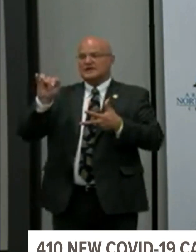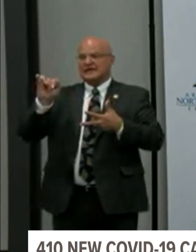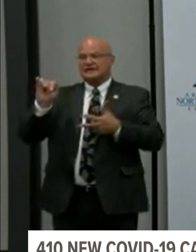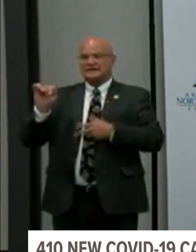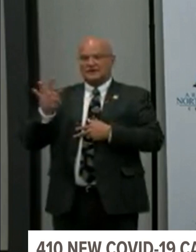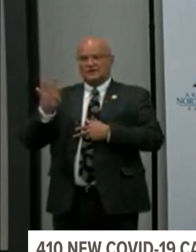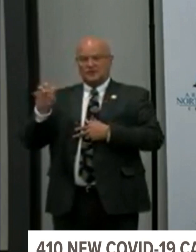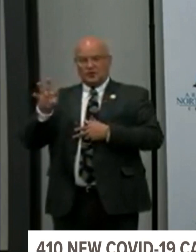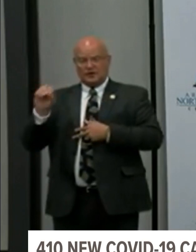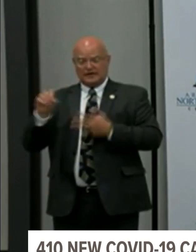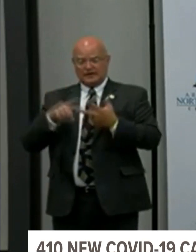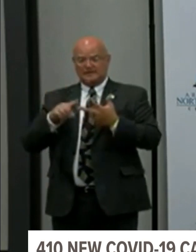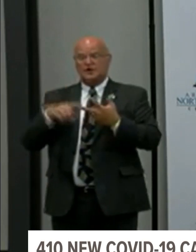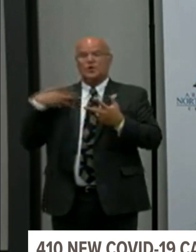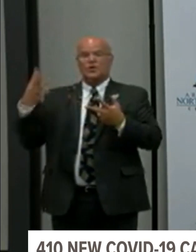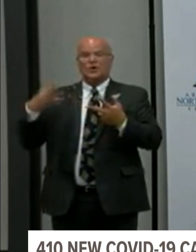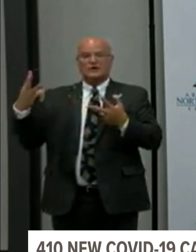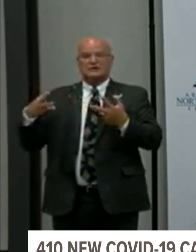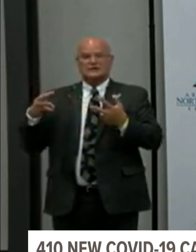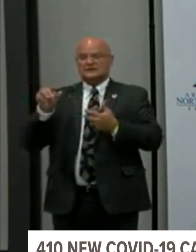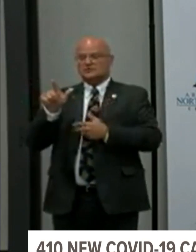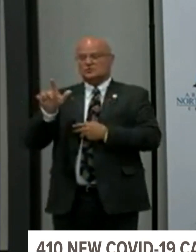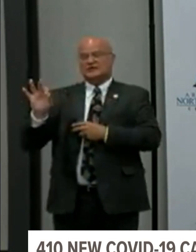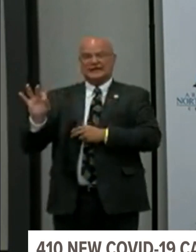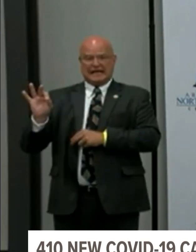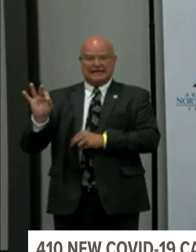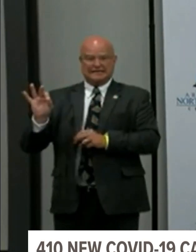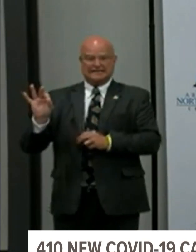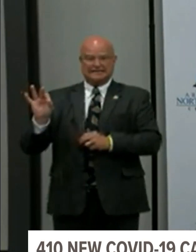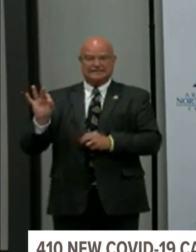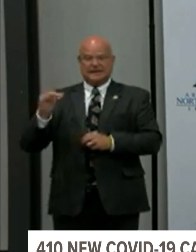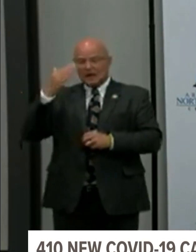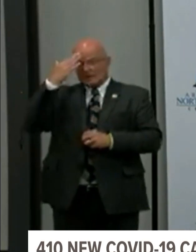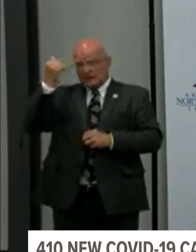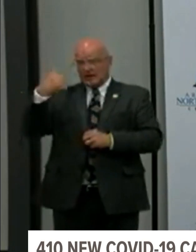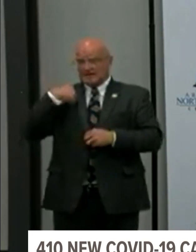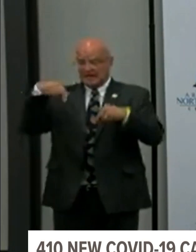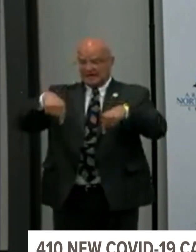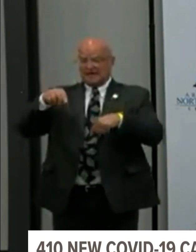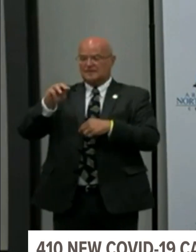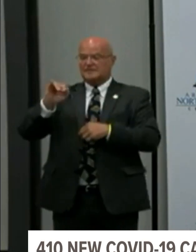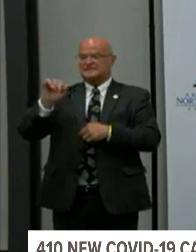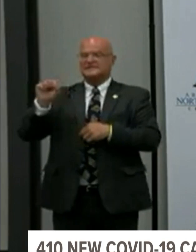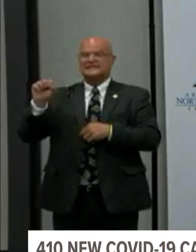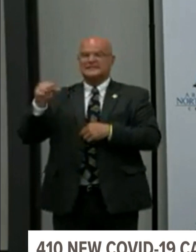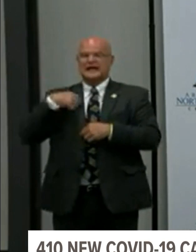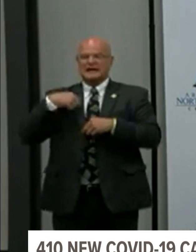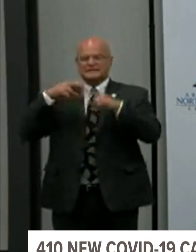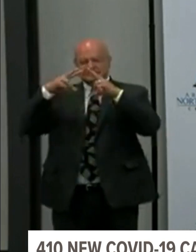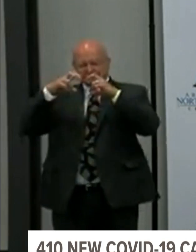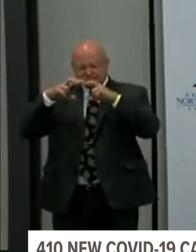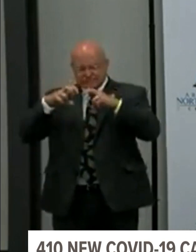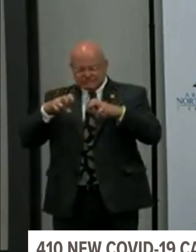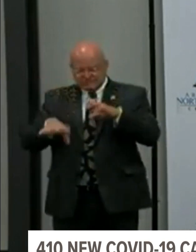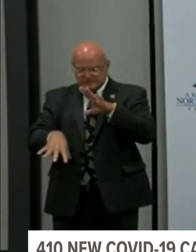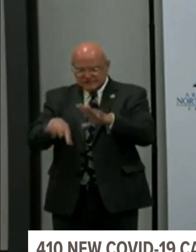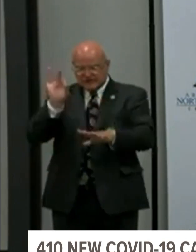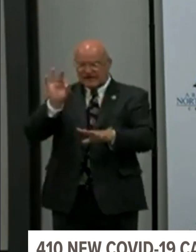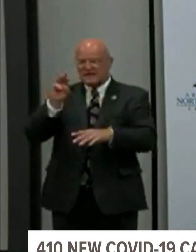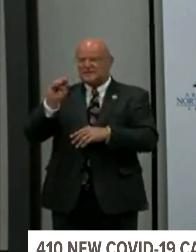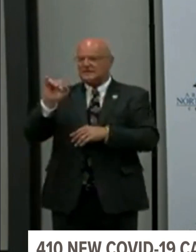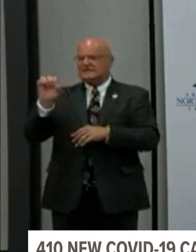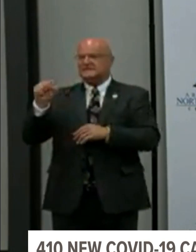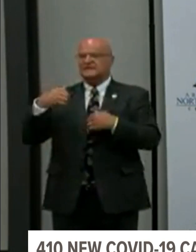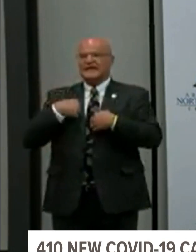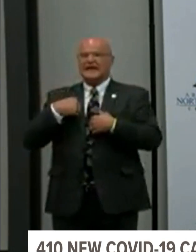40, Washington County with 29. And because I'm in Mississippi County, I dug deeper, and Mississippi